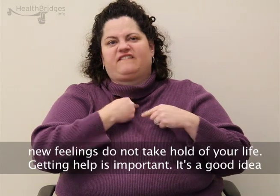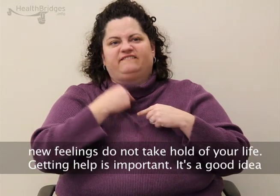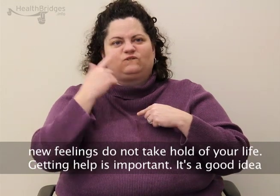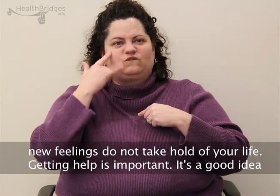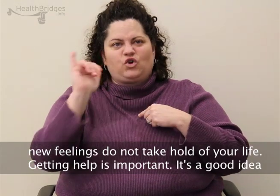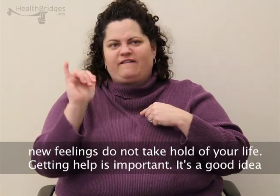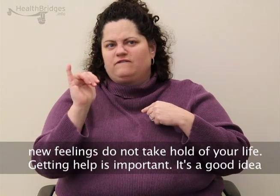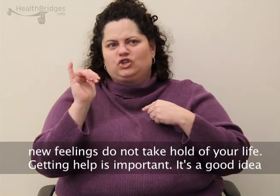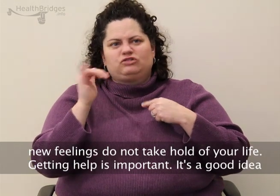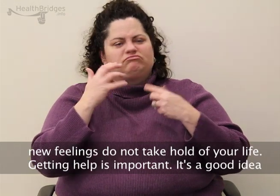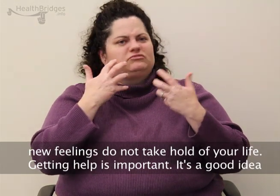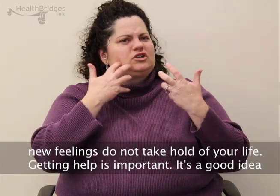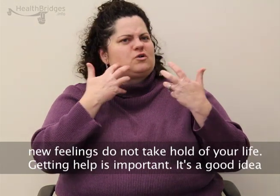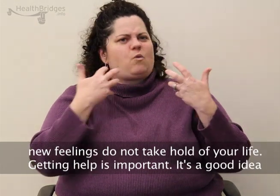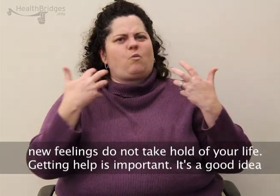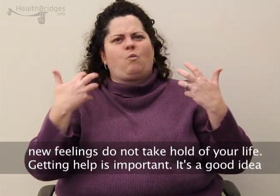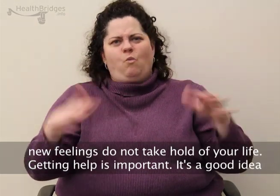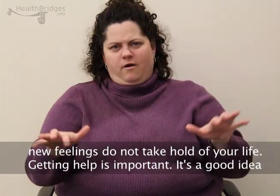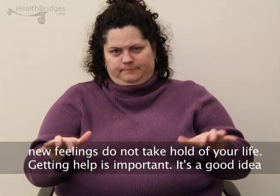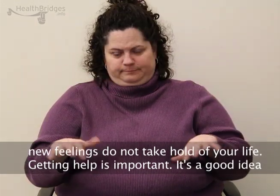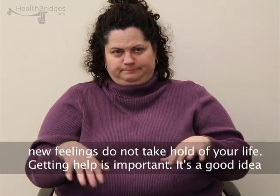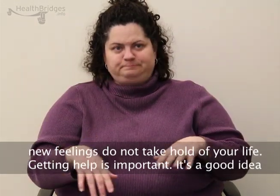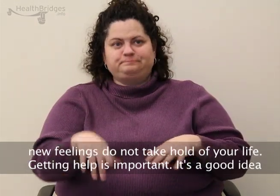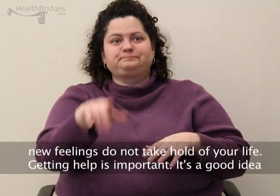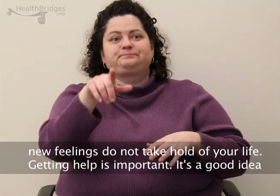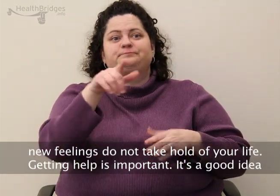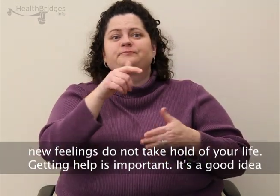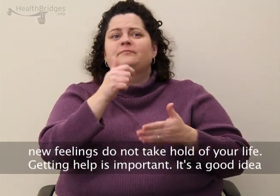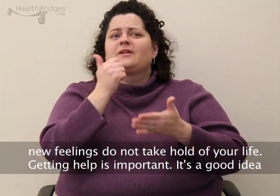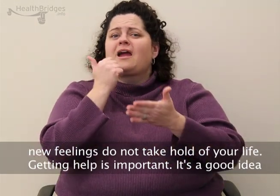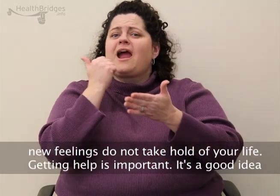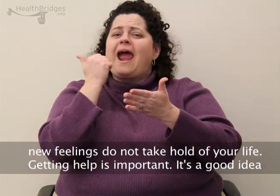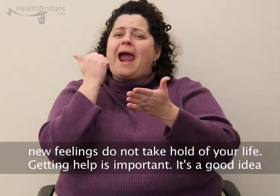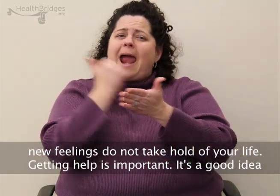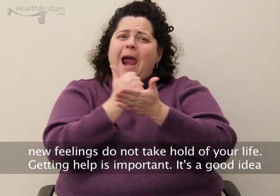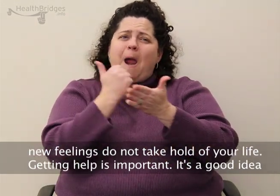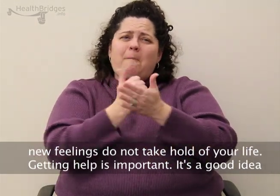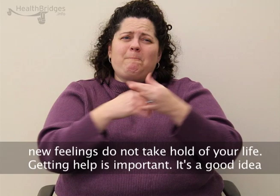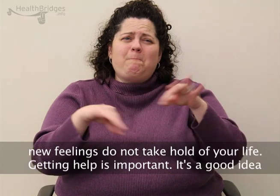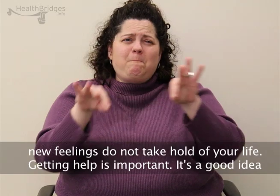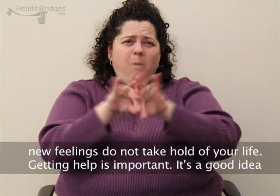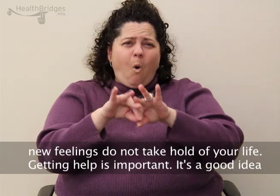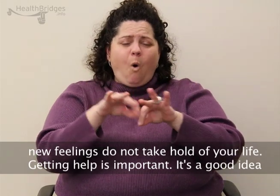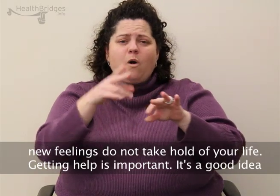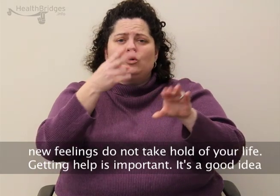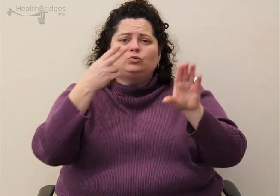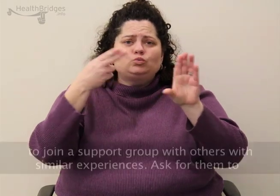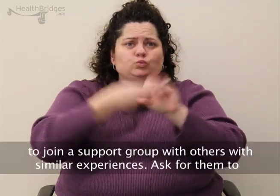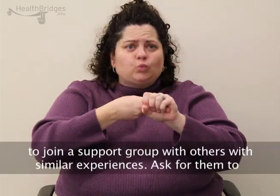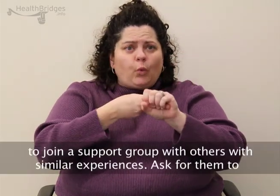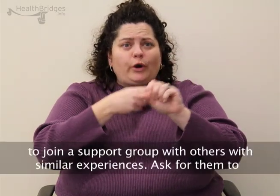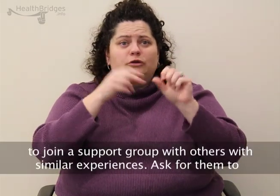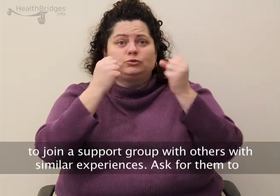hold of your life. Getting help is important, It's a good idea to join a support